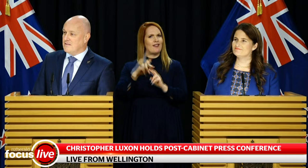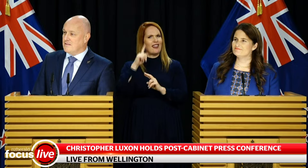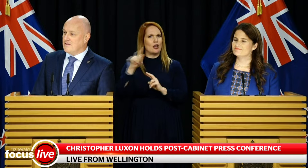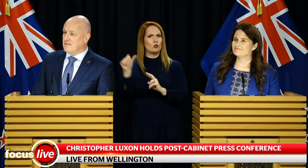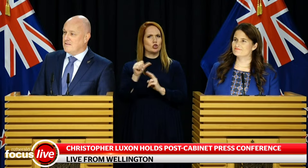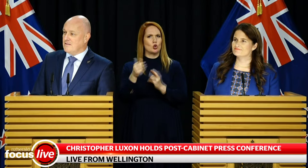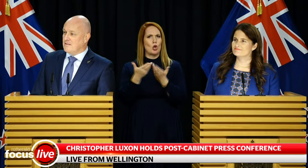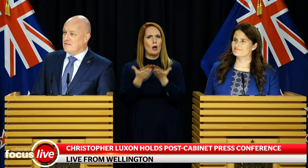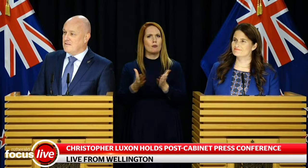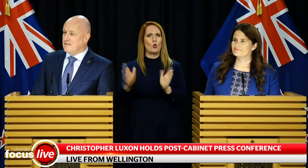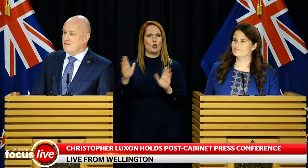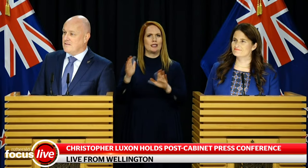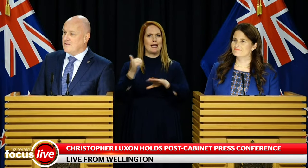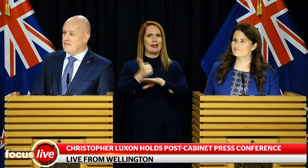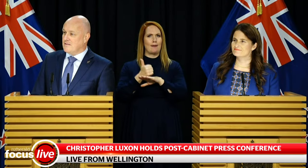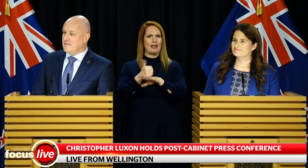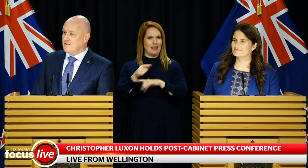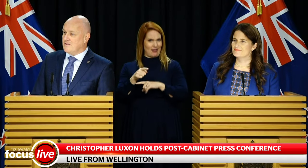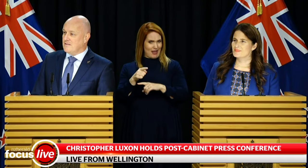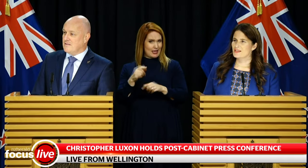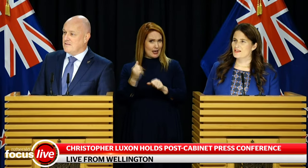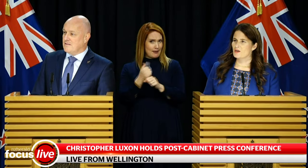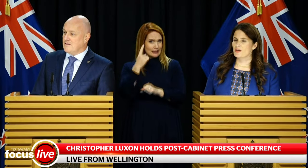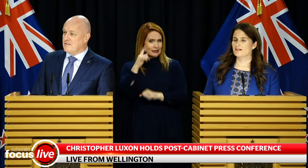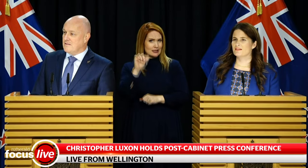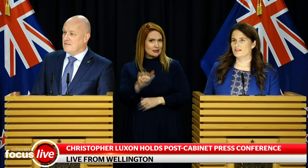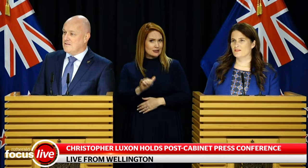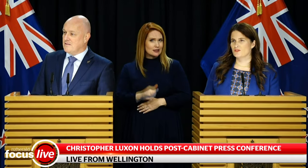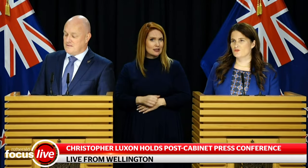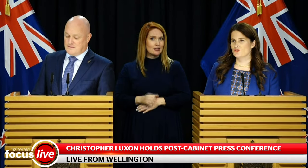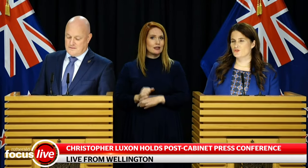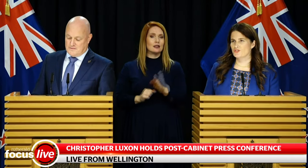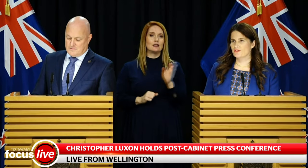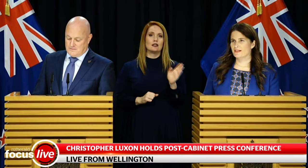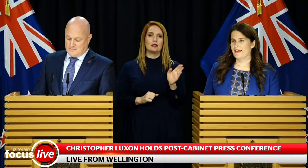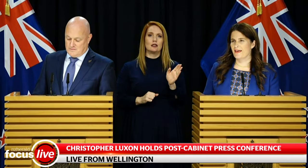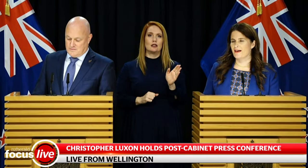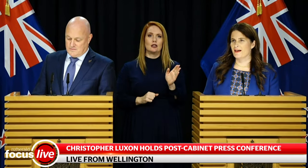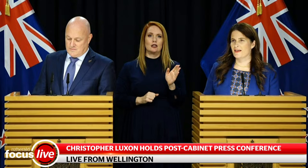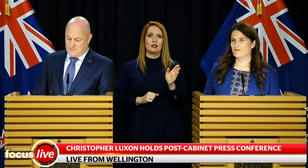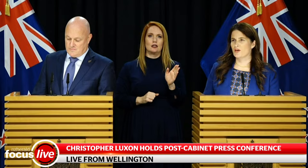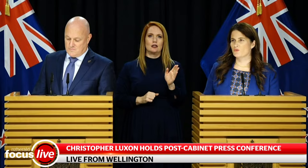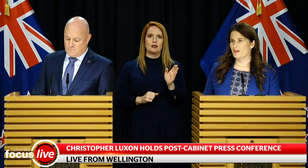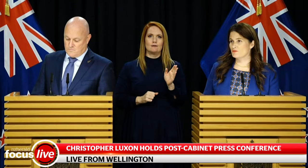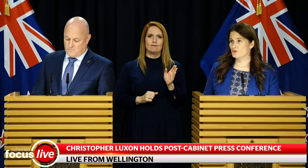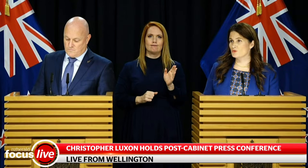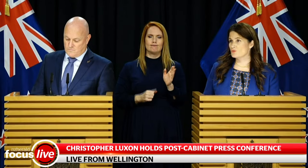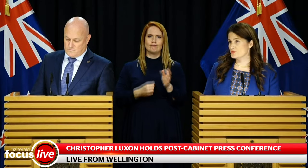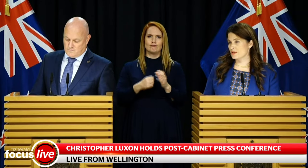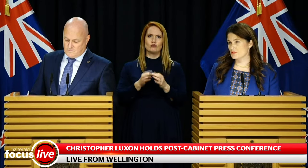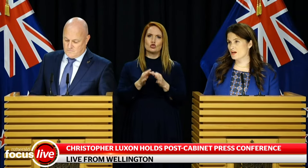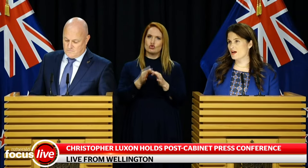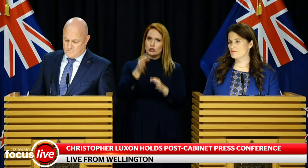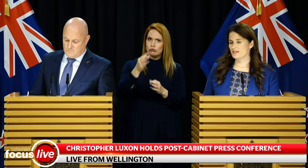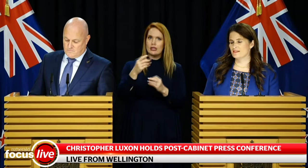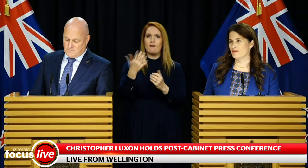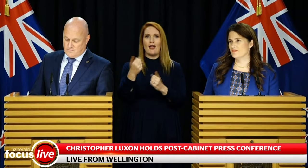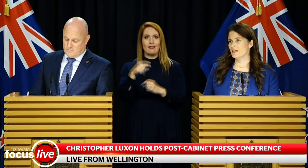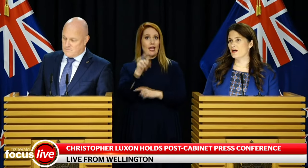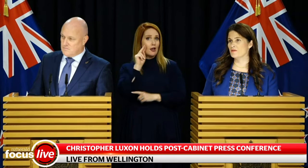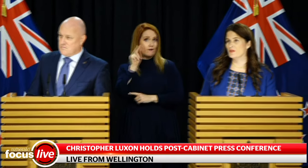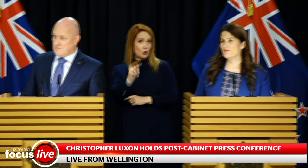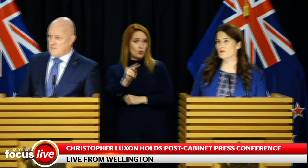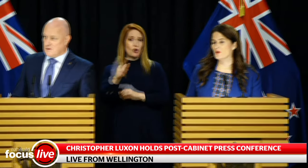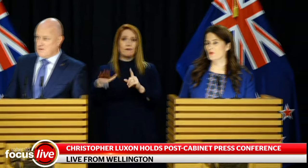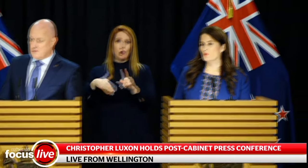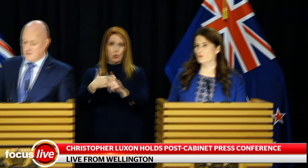base, which seems to be logic. Well, the Treasury have held that view for some time, as have